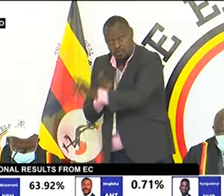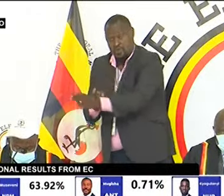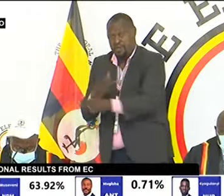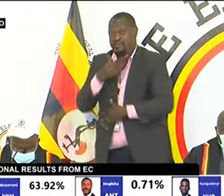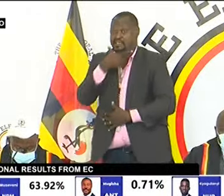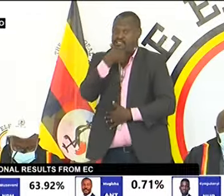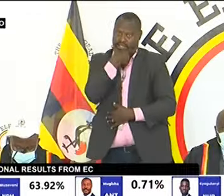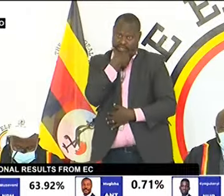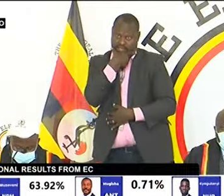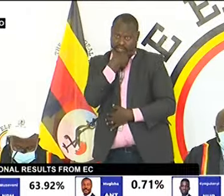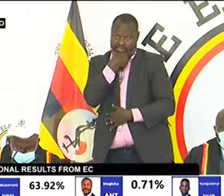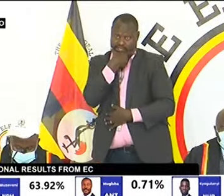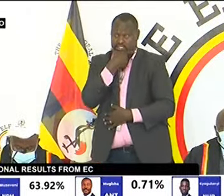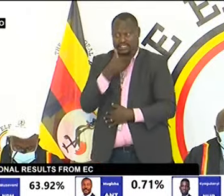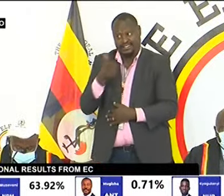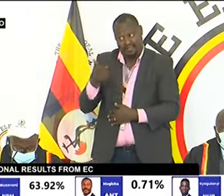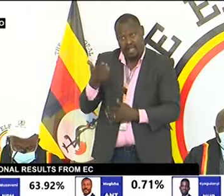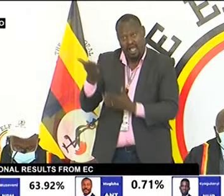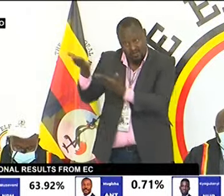possession of the